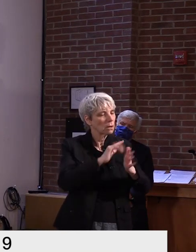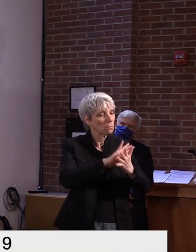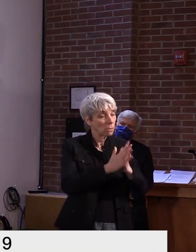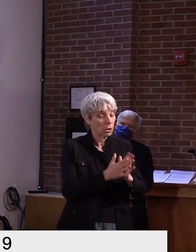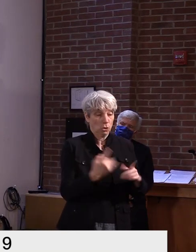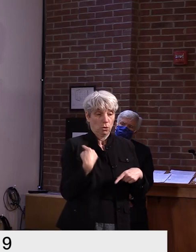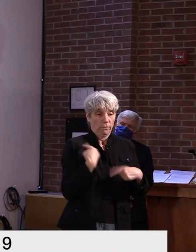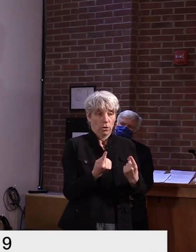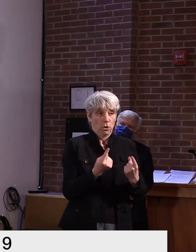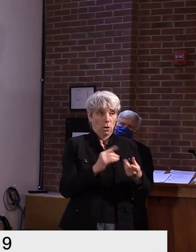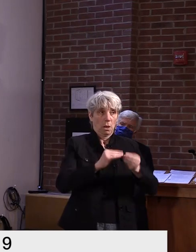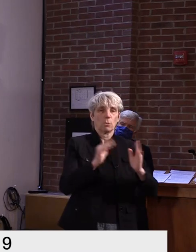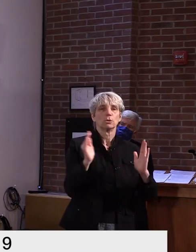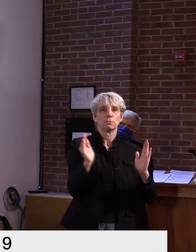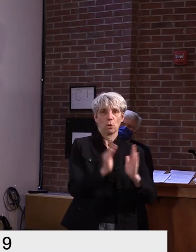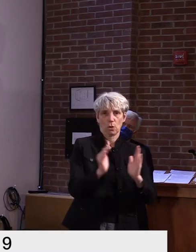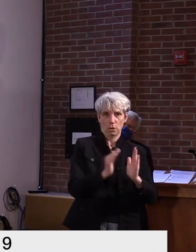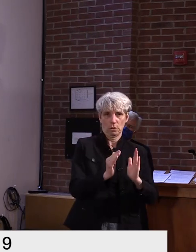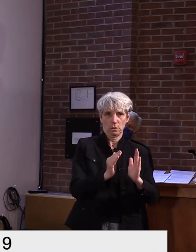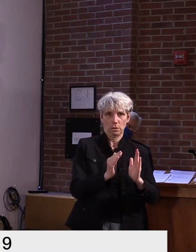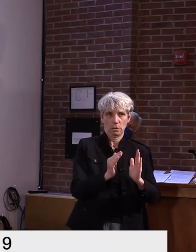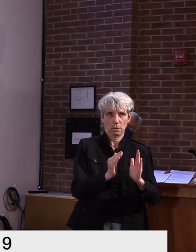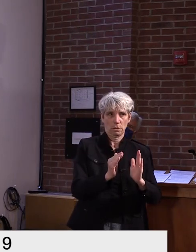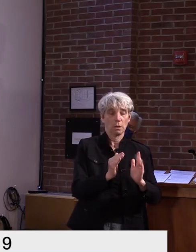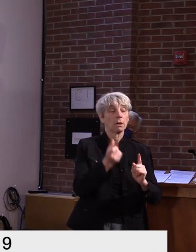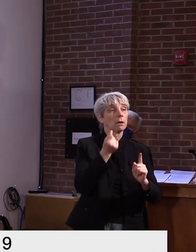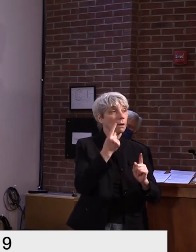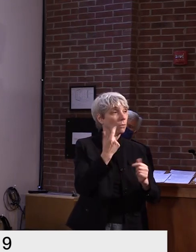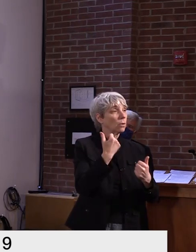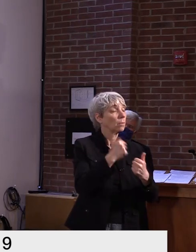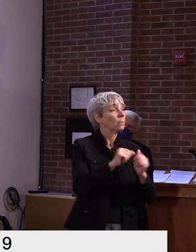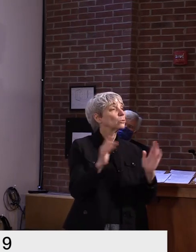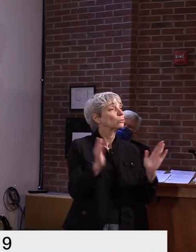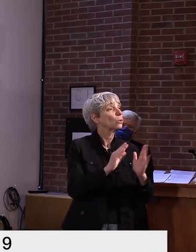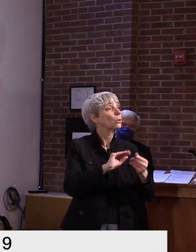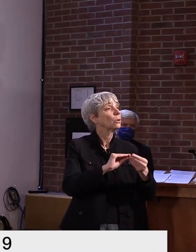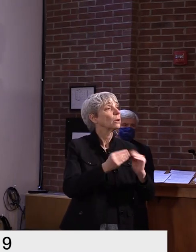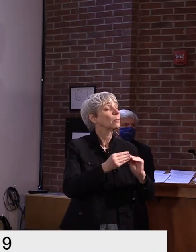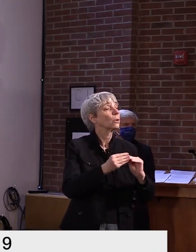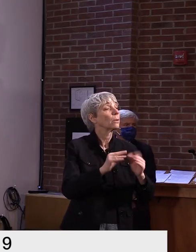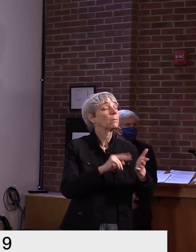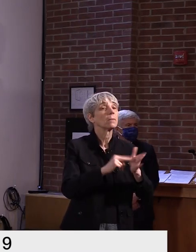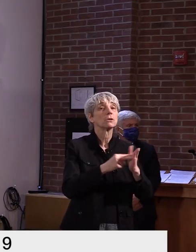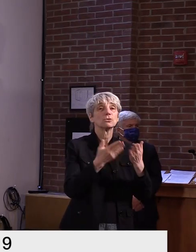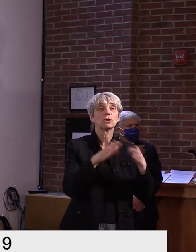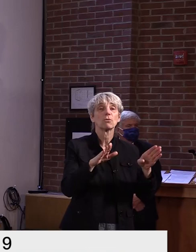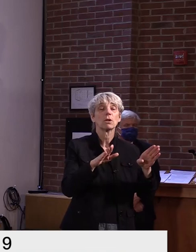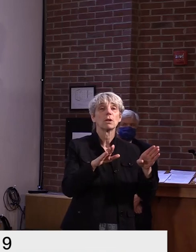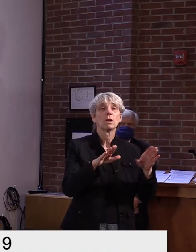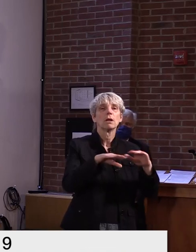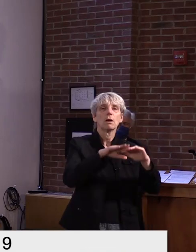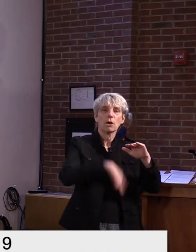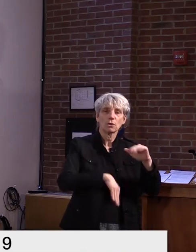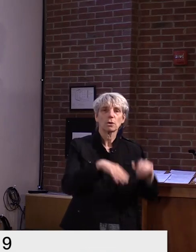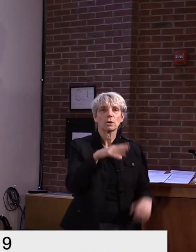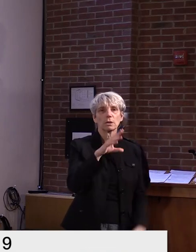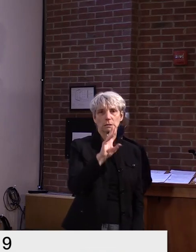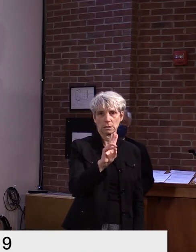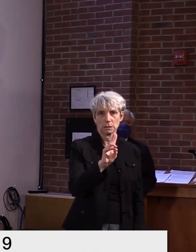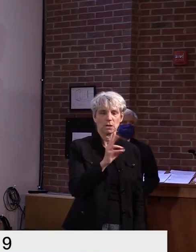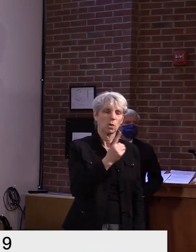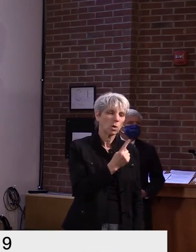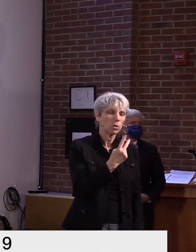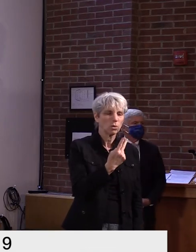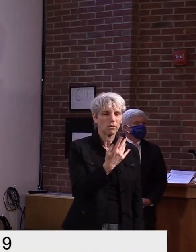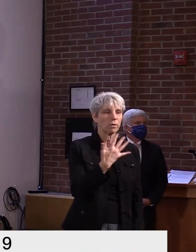cases. I'll remind everyone that small number means under 6, and that precludes us from